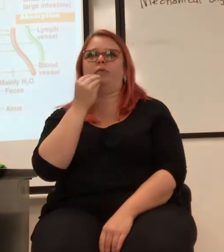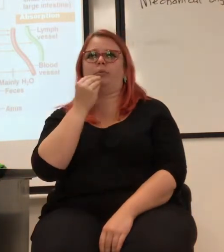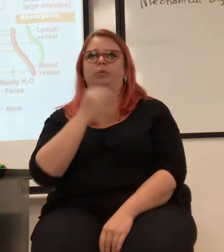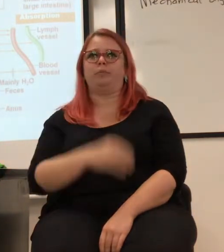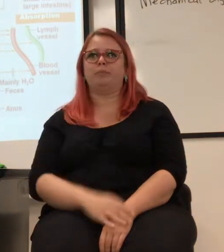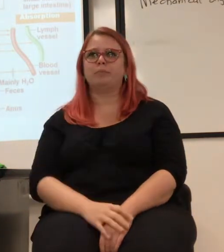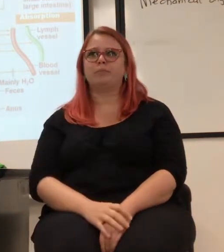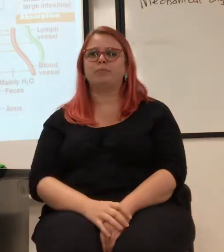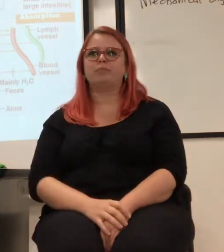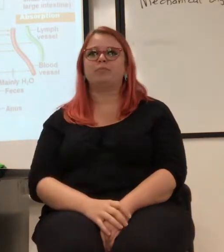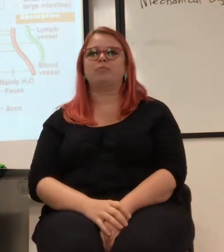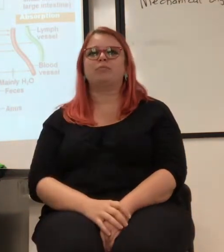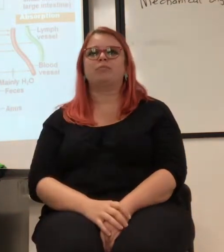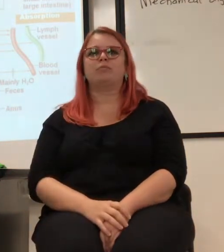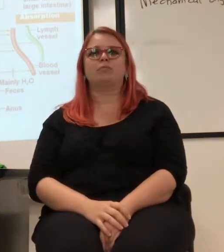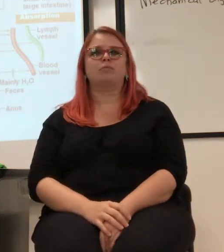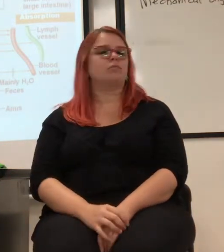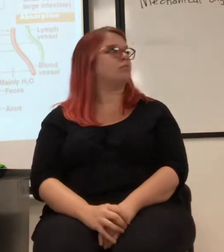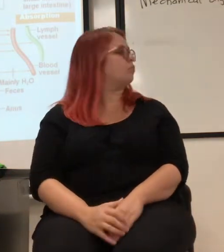The thing you swallow.